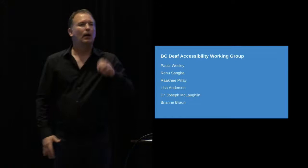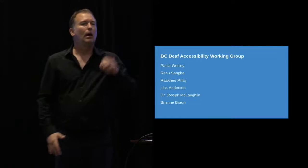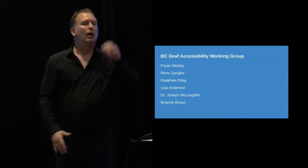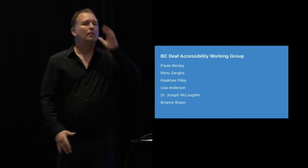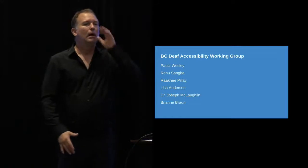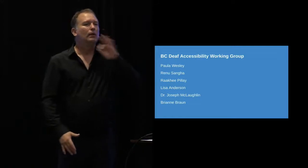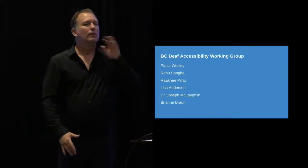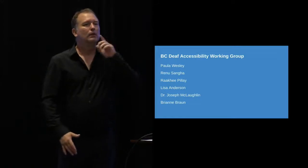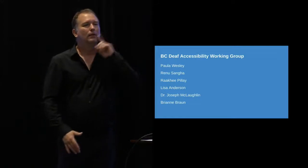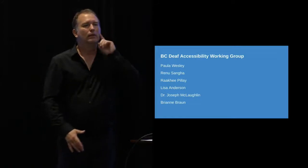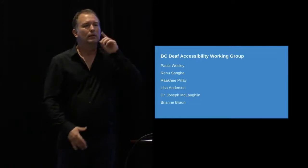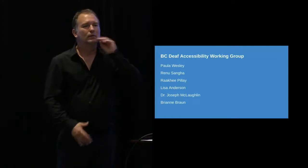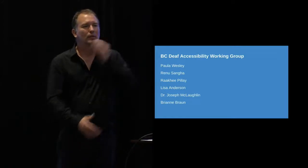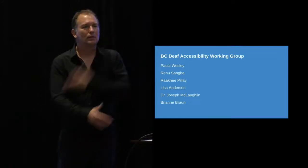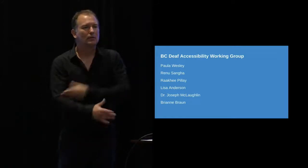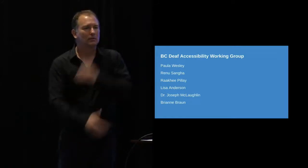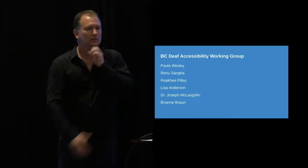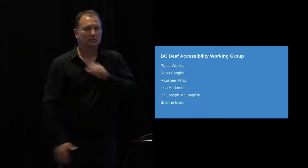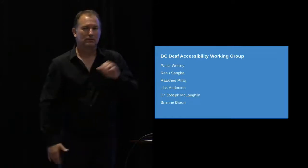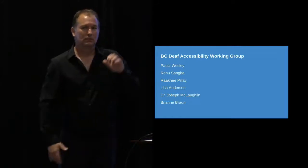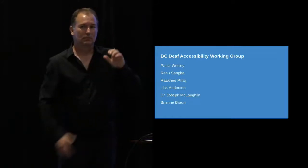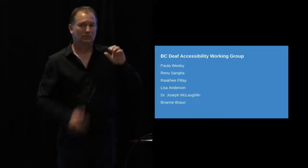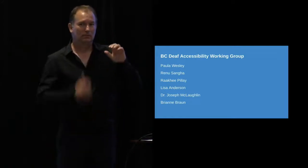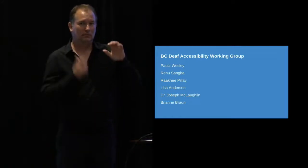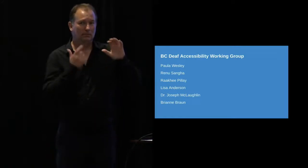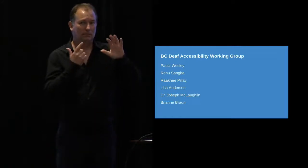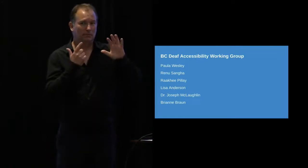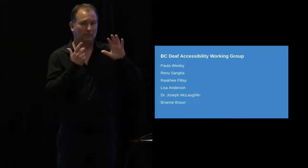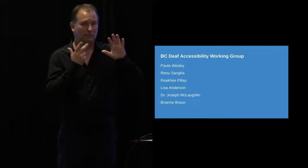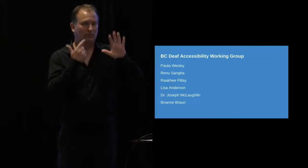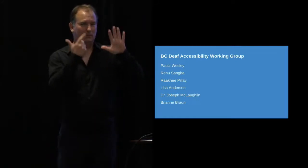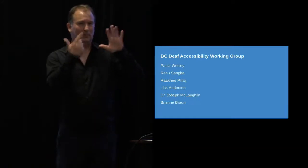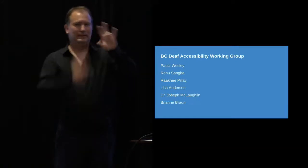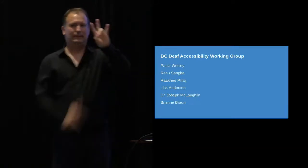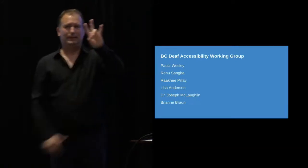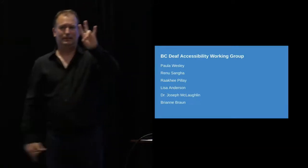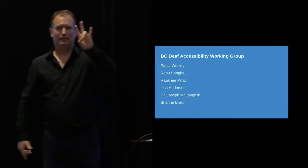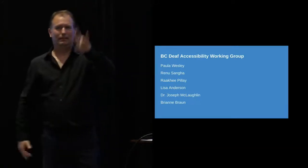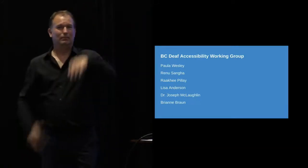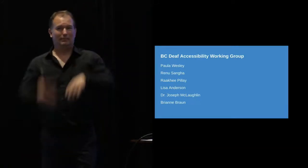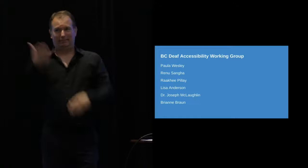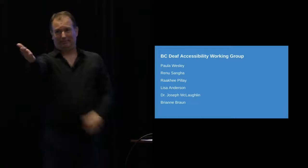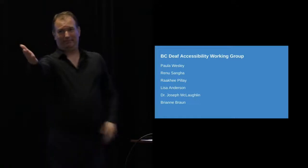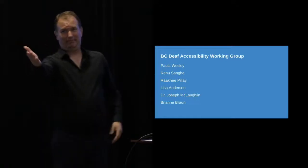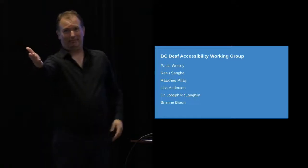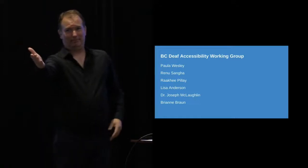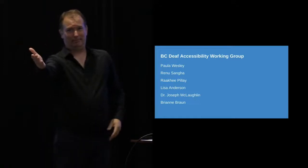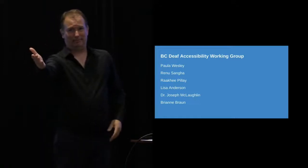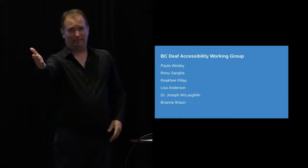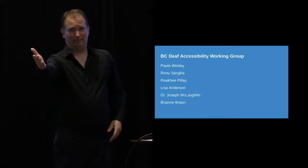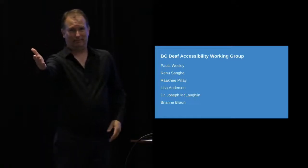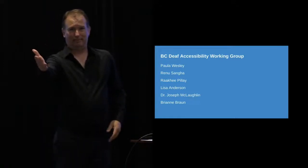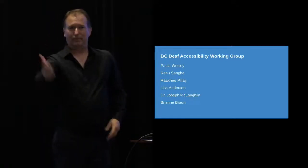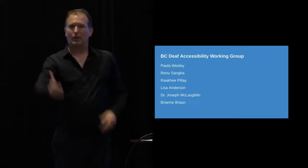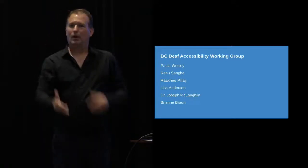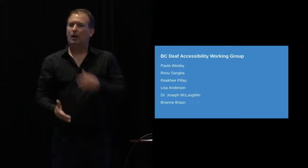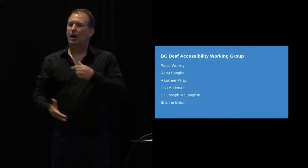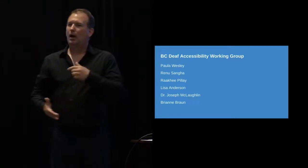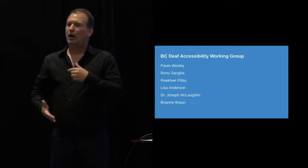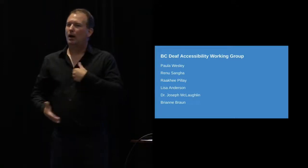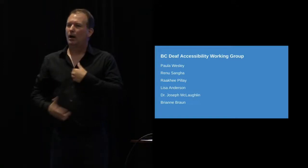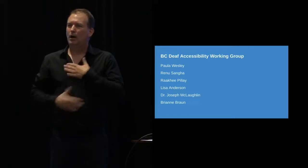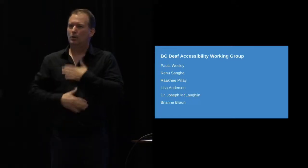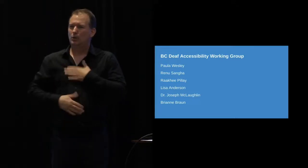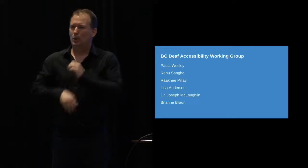he has so much wisdom and learning. I learned so much from him. Brianne Braun, whose daughter is now 7, I